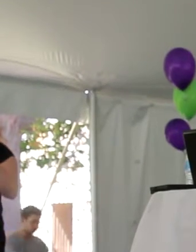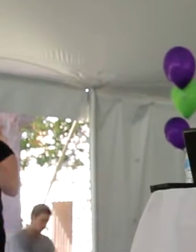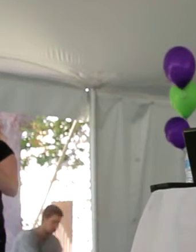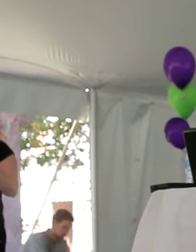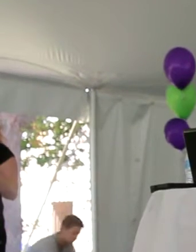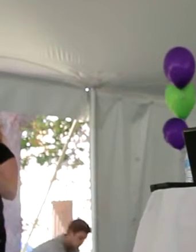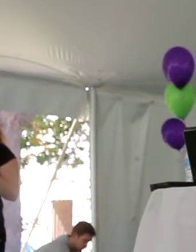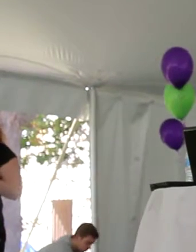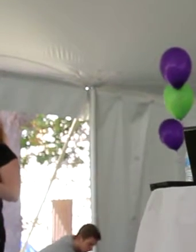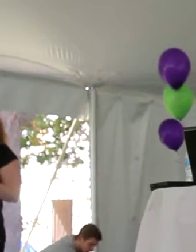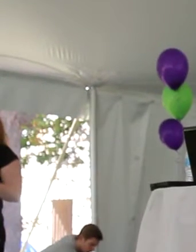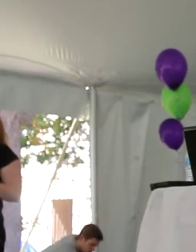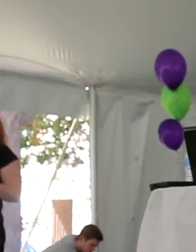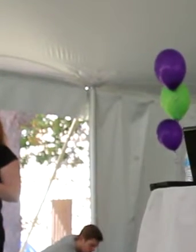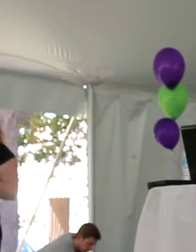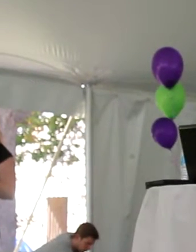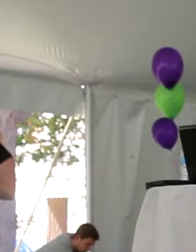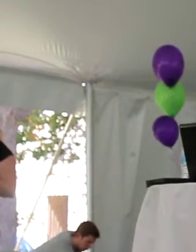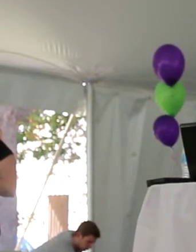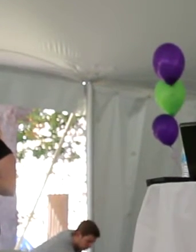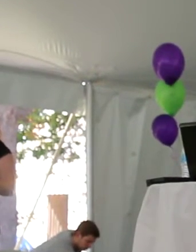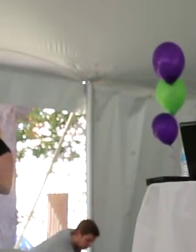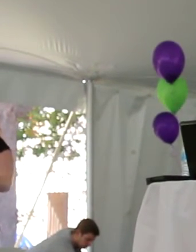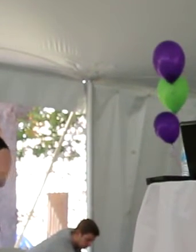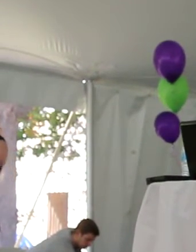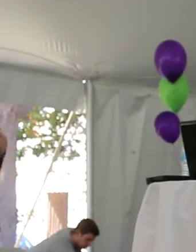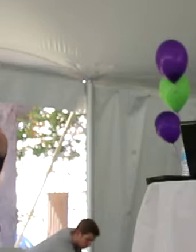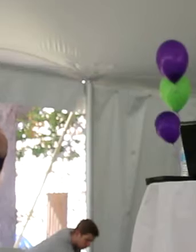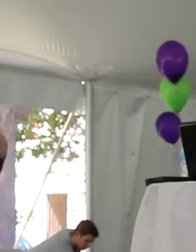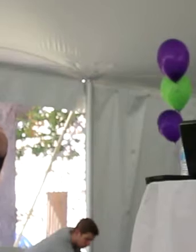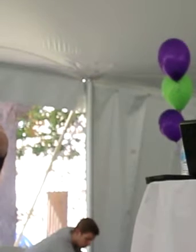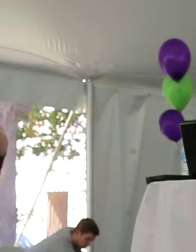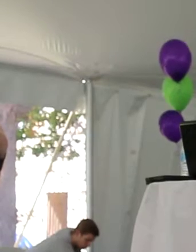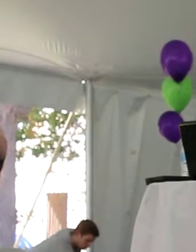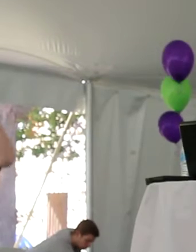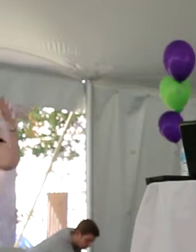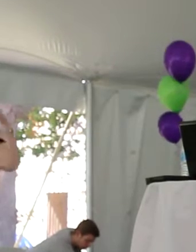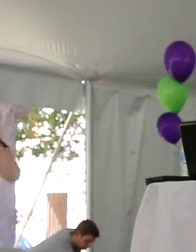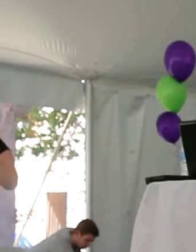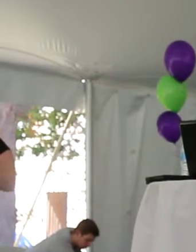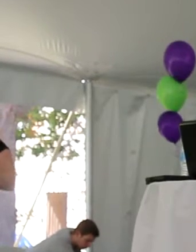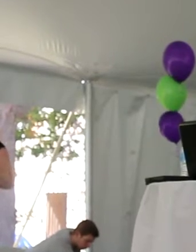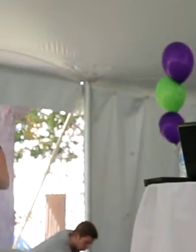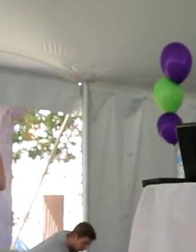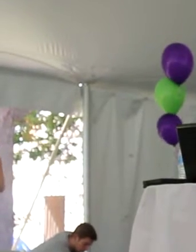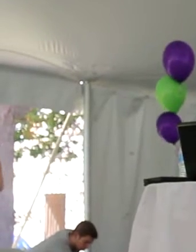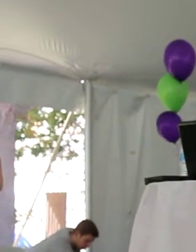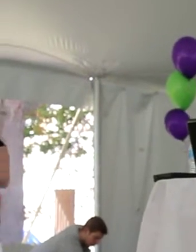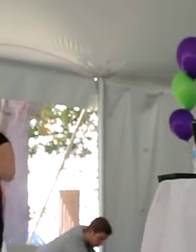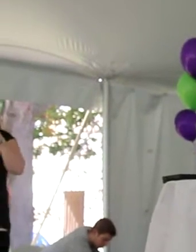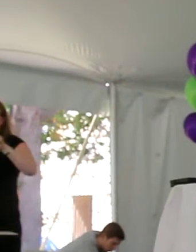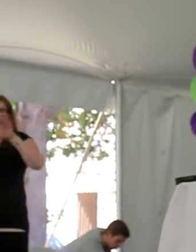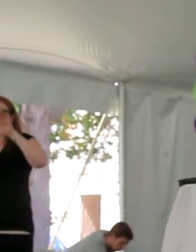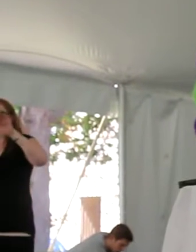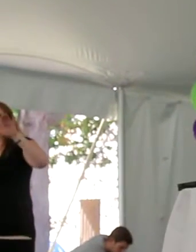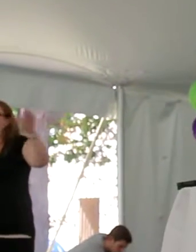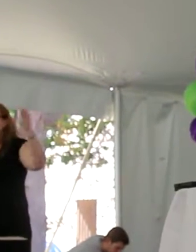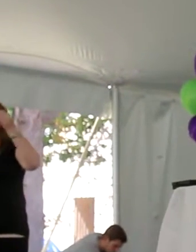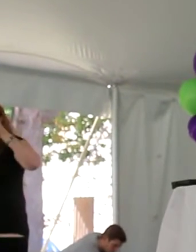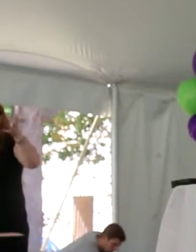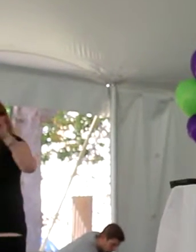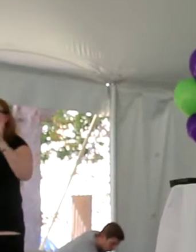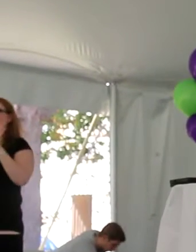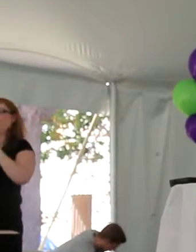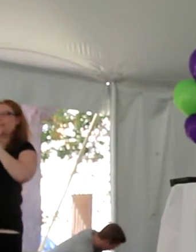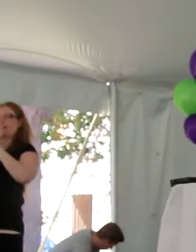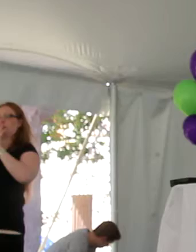that the Empire State Building will also be lit up in green and purple. So we're trying to gain a lot of recognition